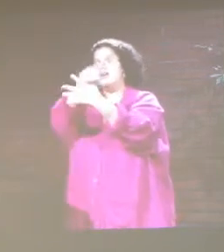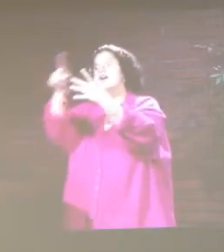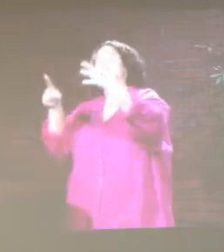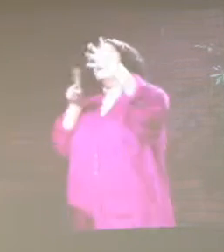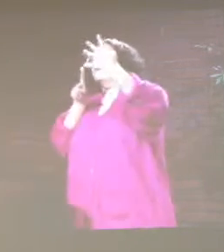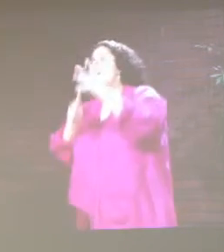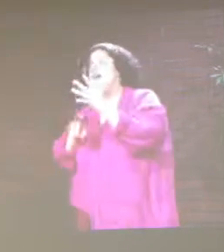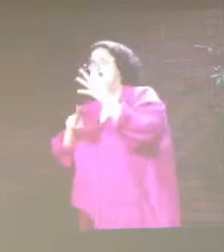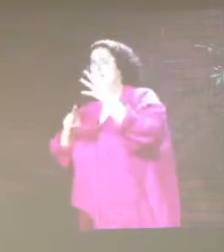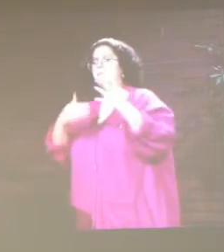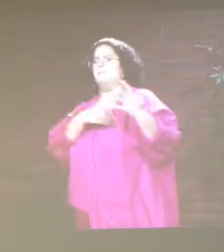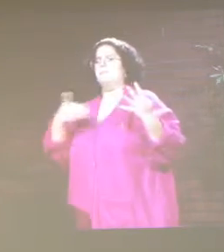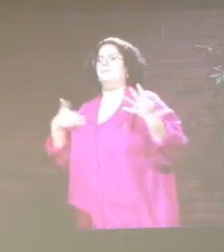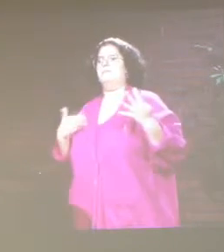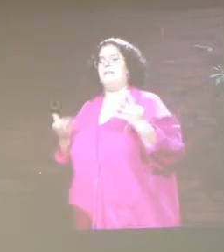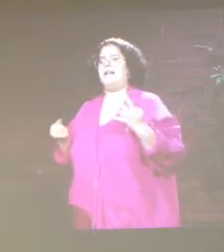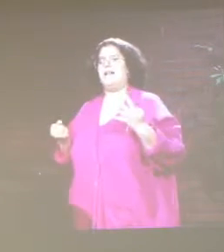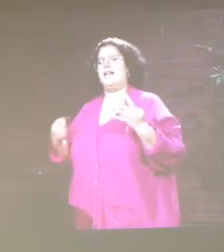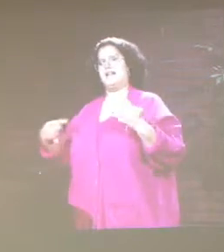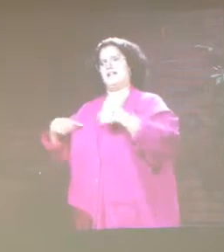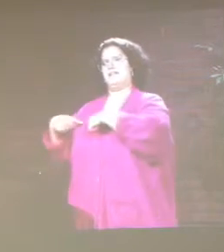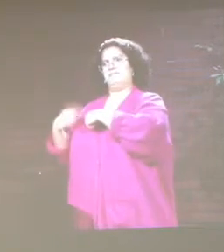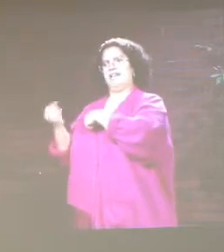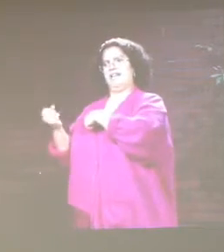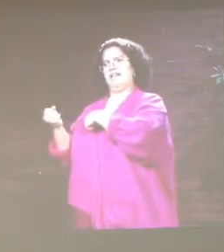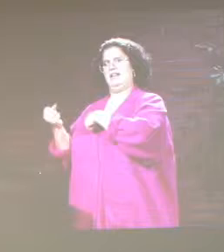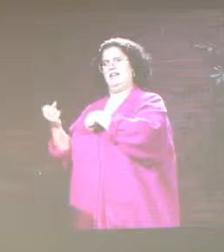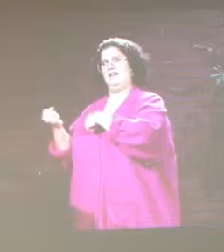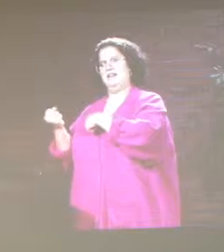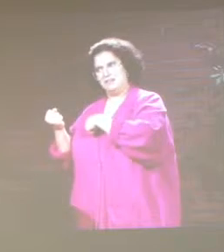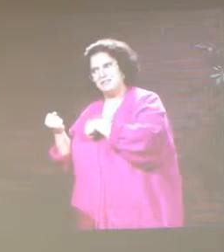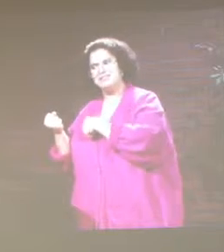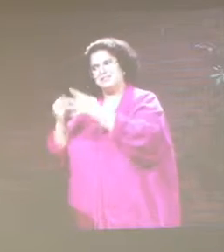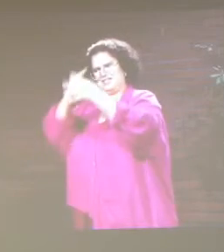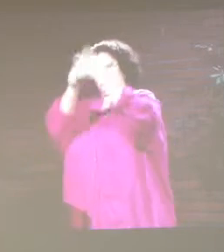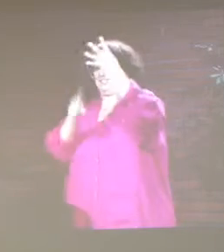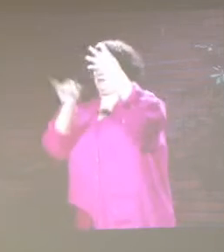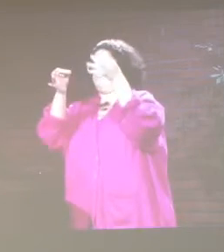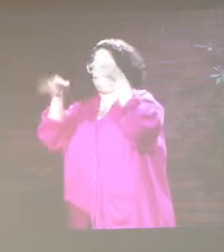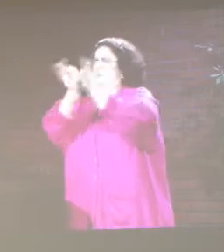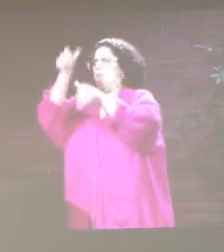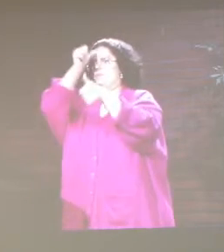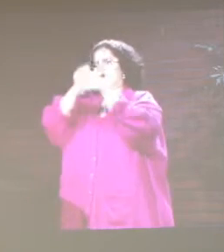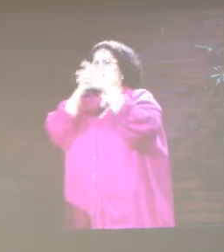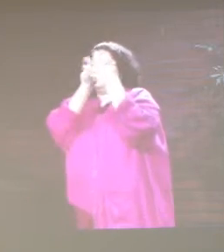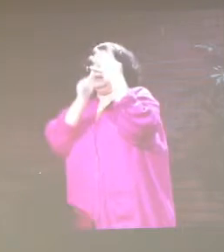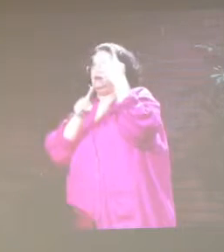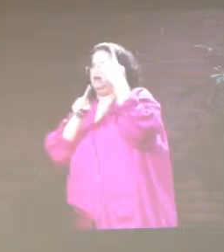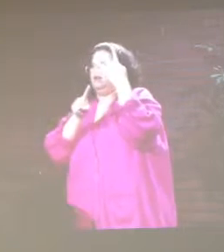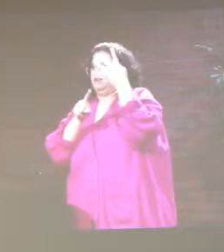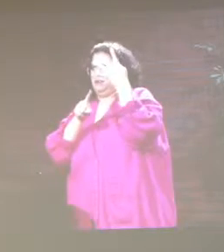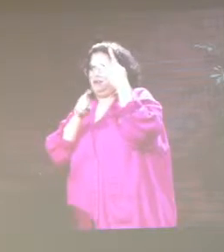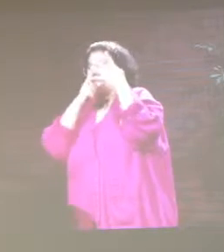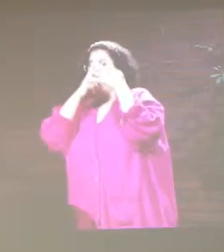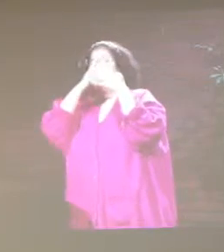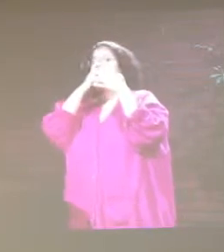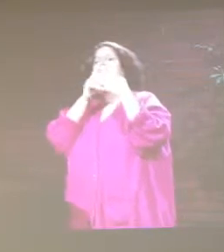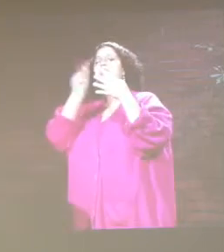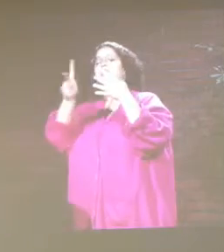And how different people, and also through breast milk is another way to transmit HIV. It's important to remember all